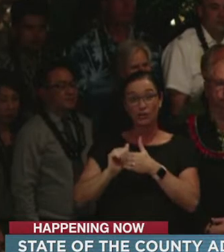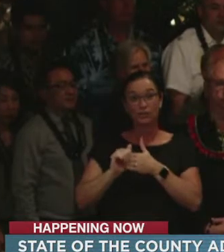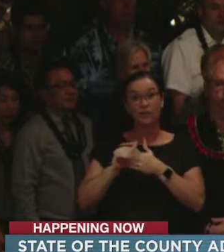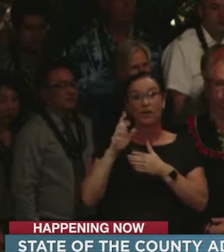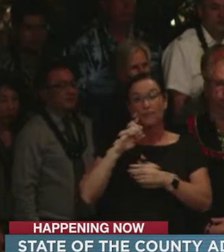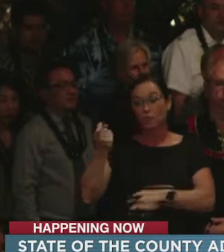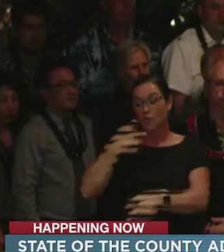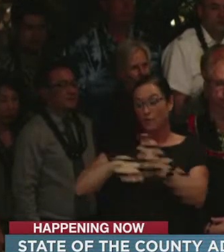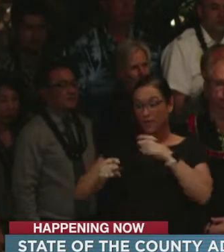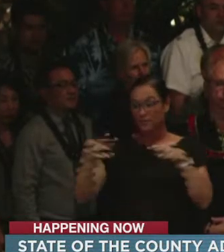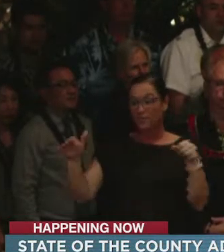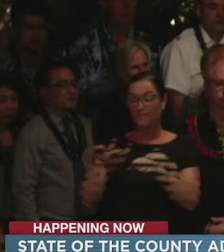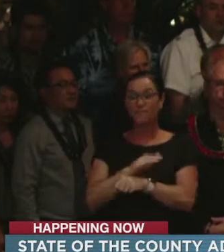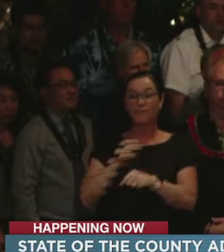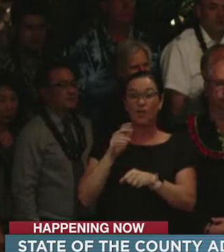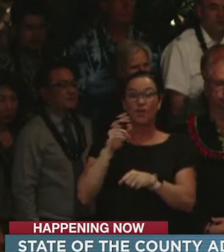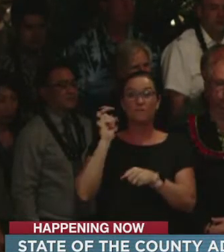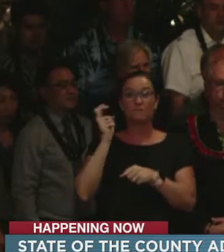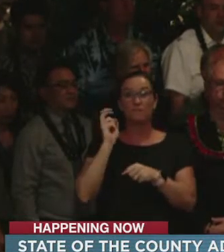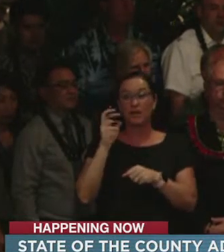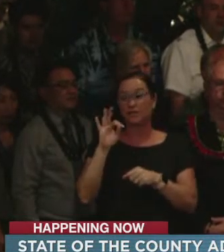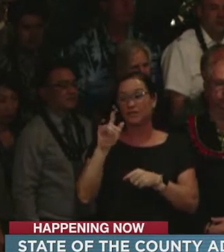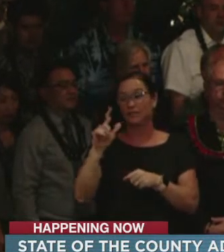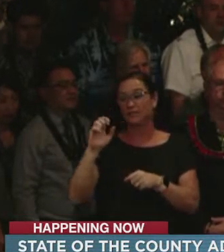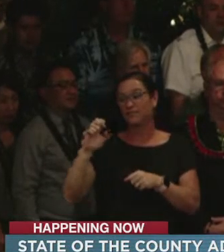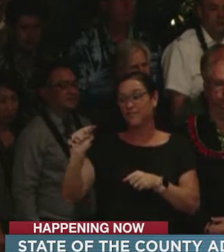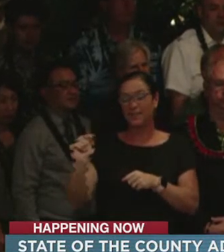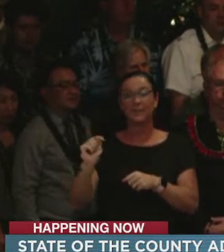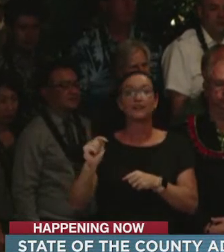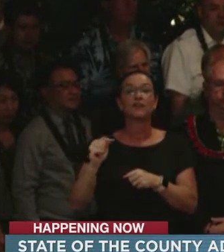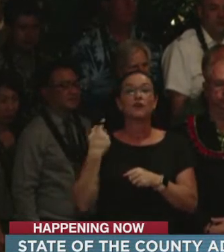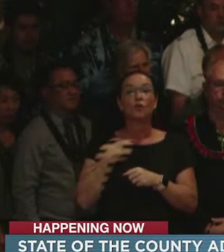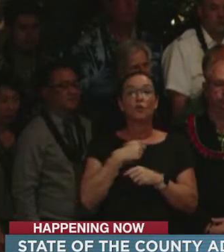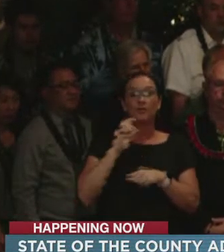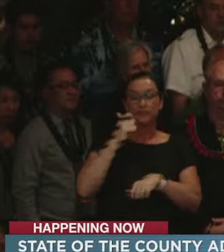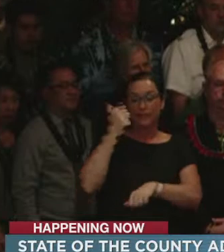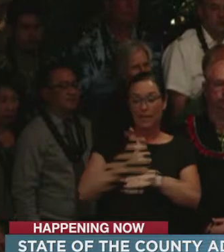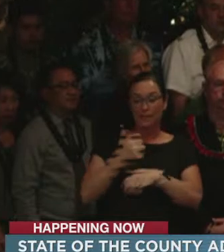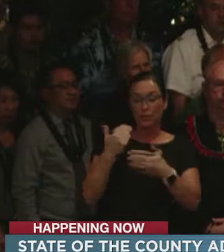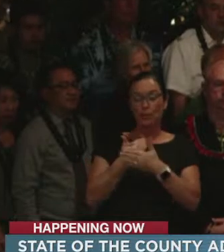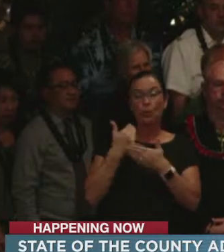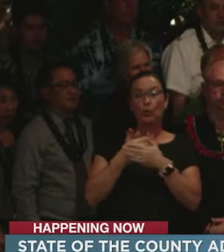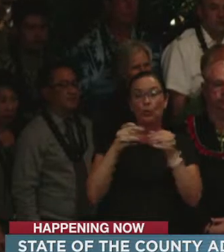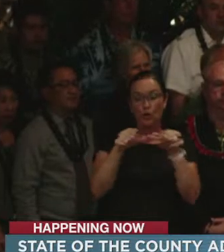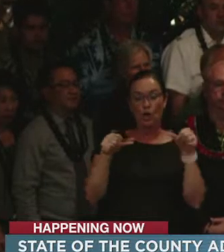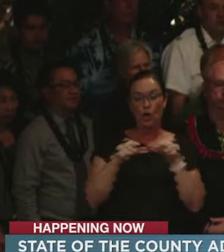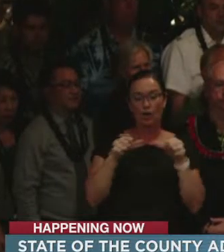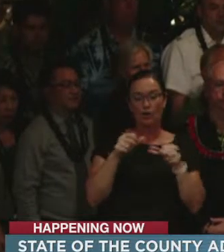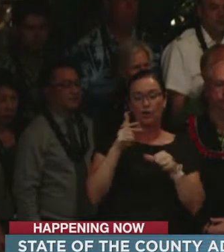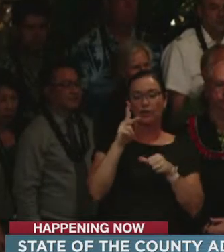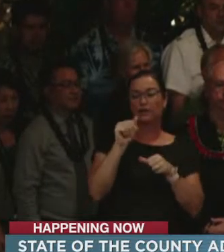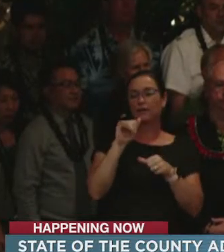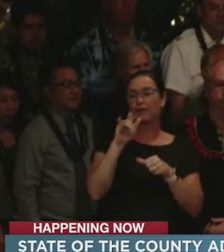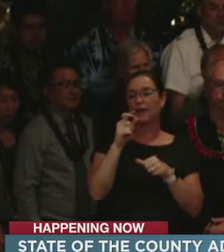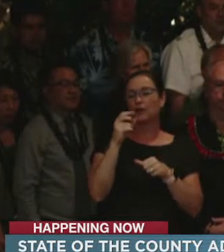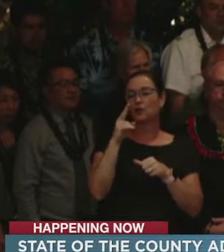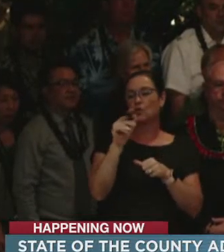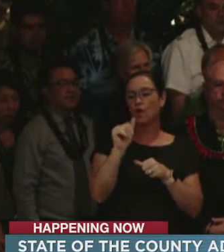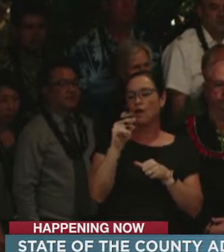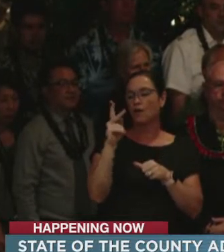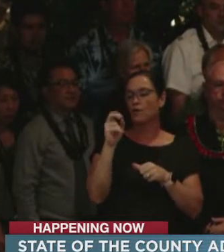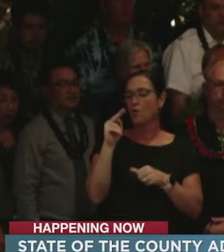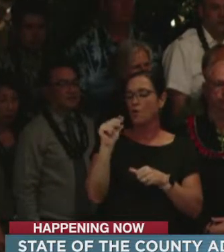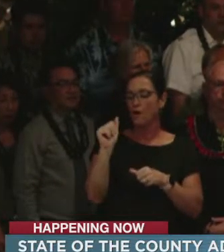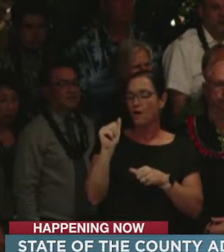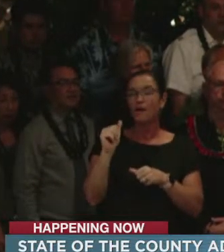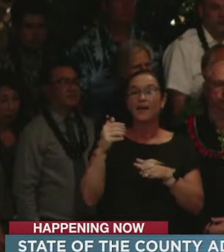fleet, fund operations, and start planning a new base yard in Kailua Kona, as well as transit hubs in Kailua Kona and